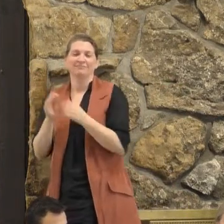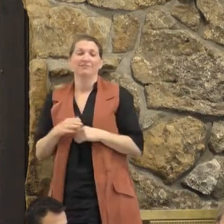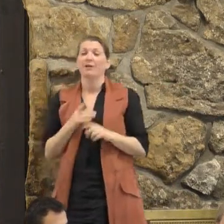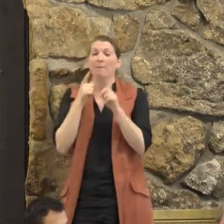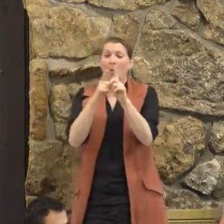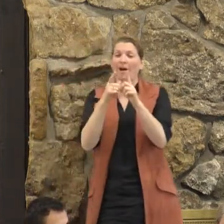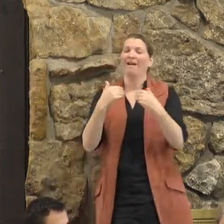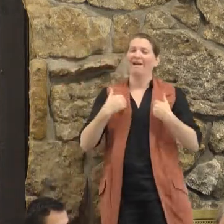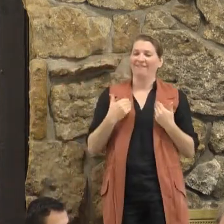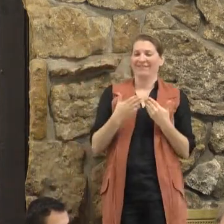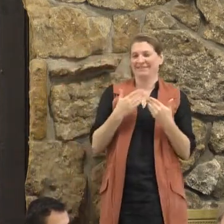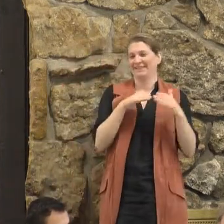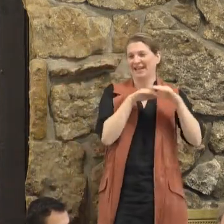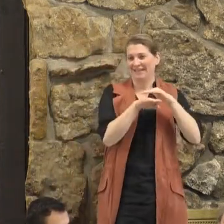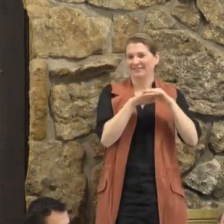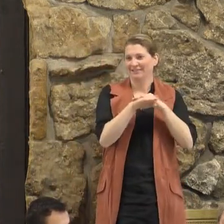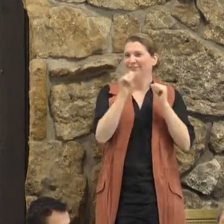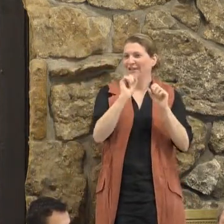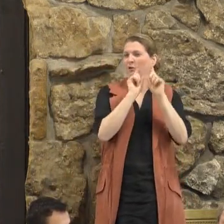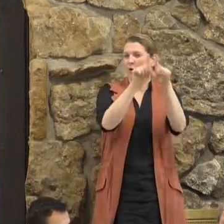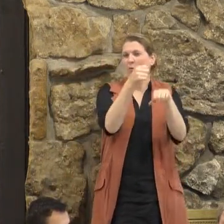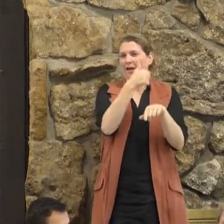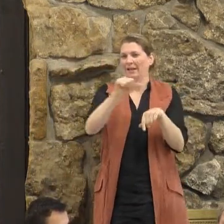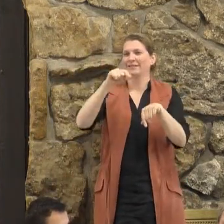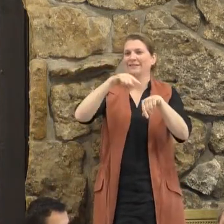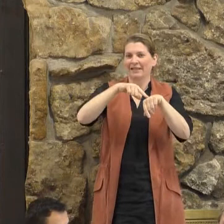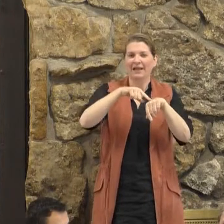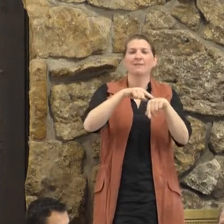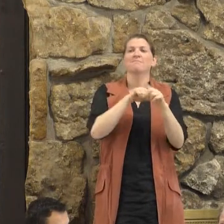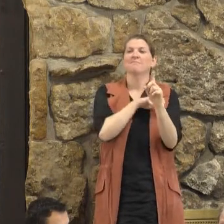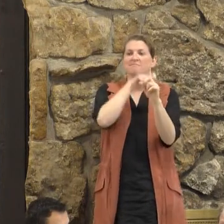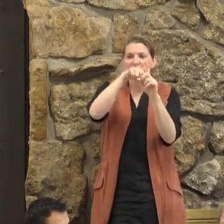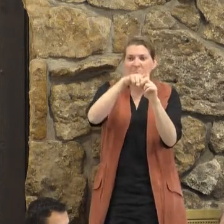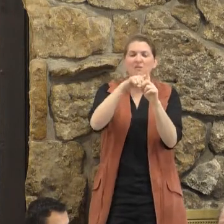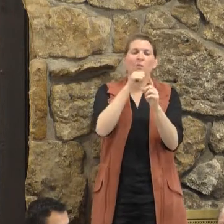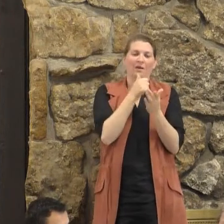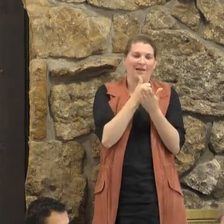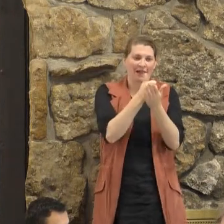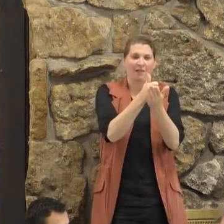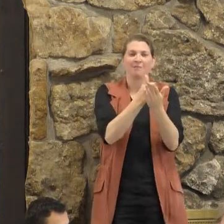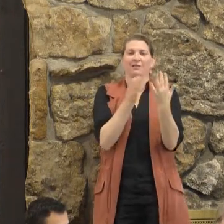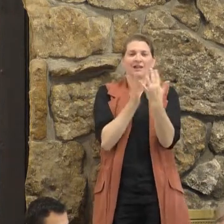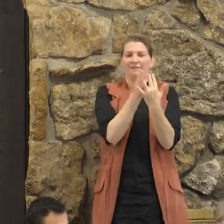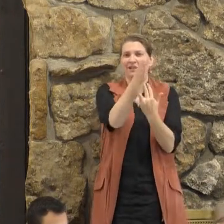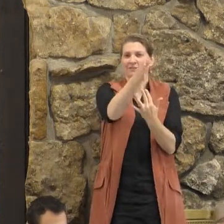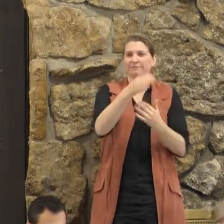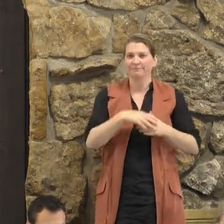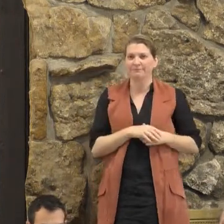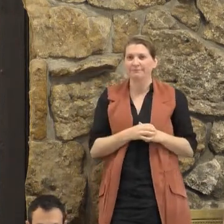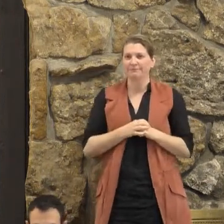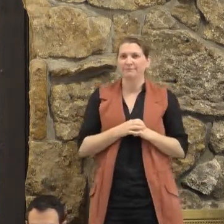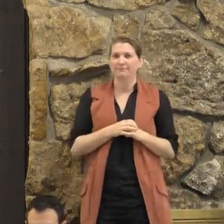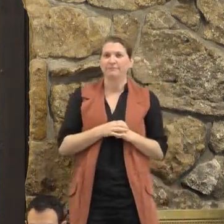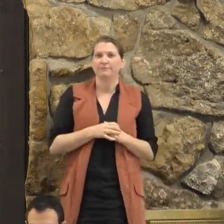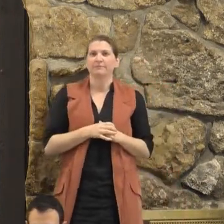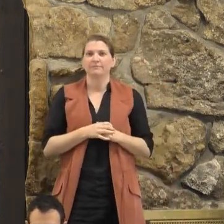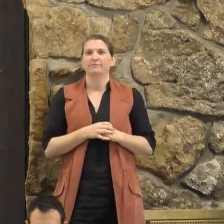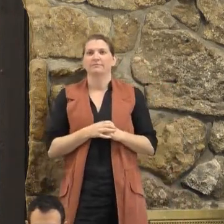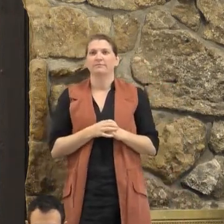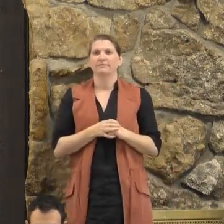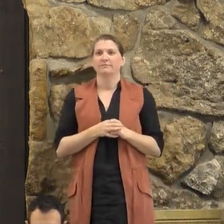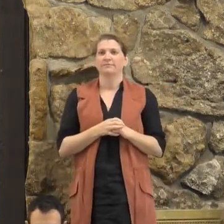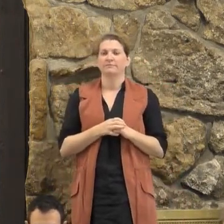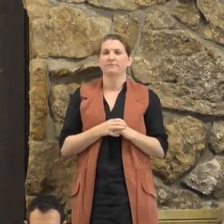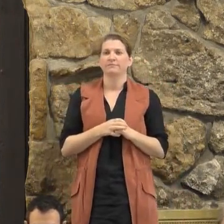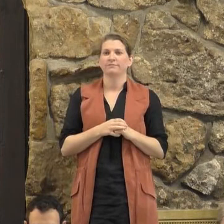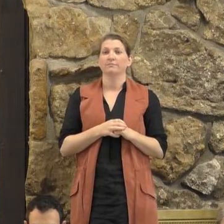of appointment it is. And also they'll give you billing information. And I think we'll have another person talk about some of the billing